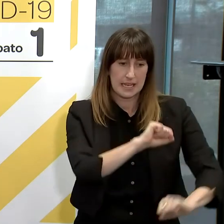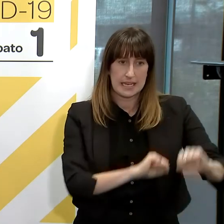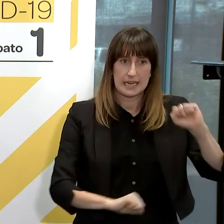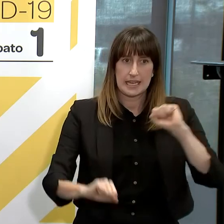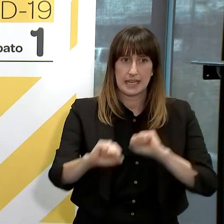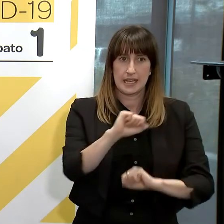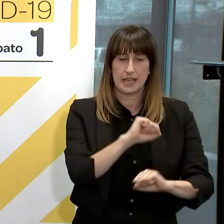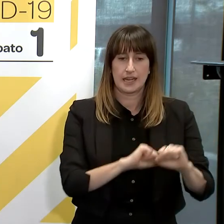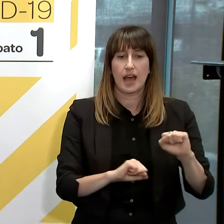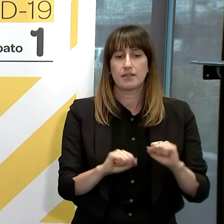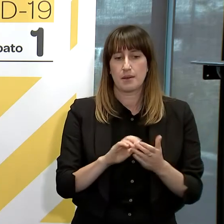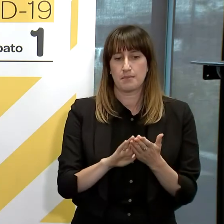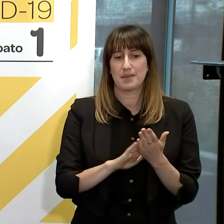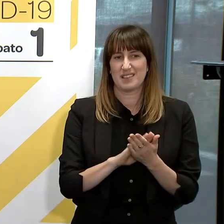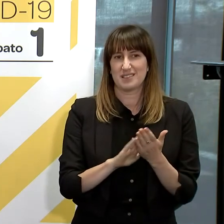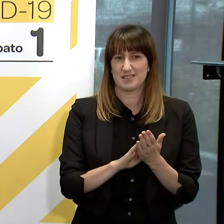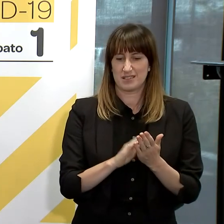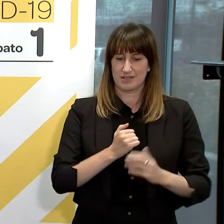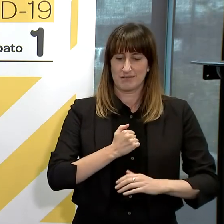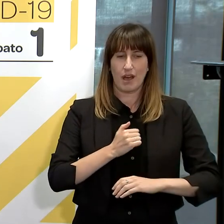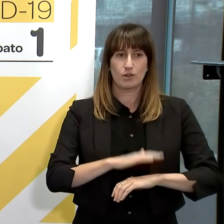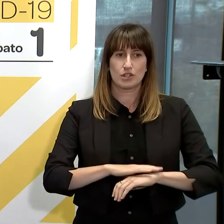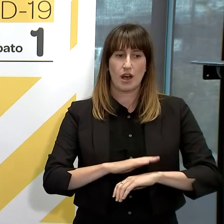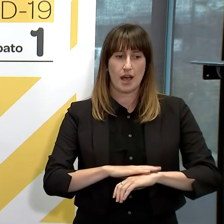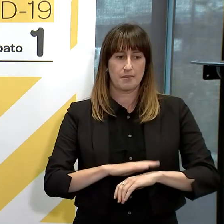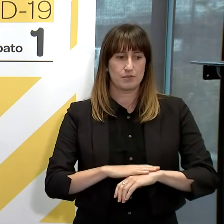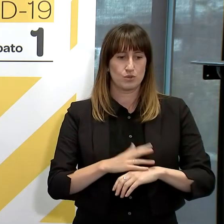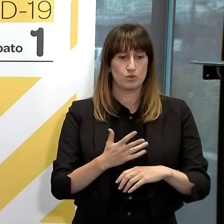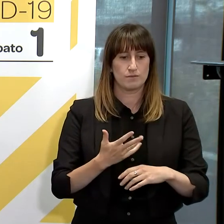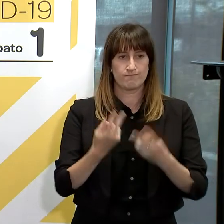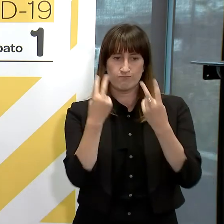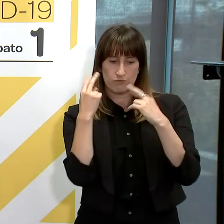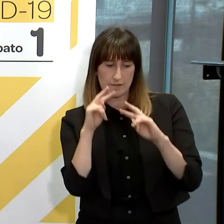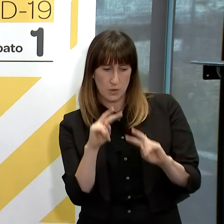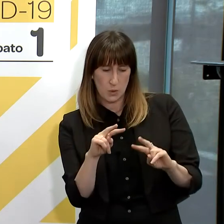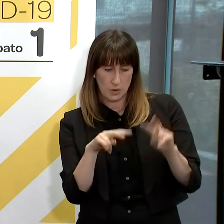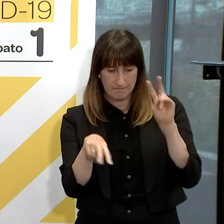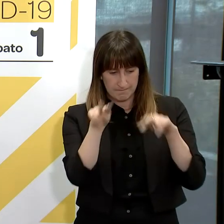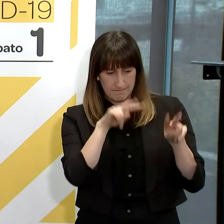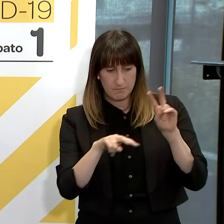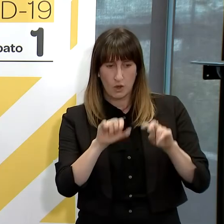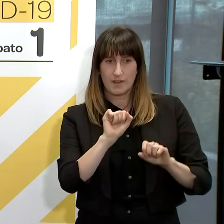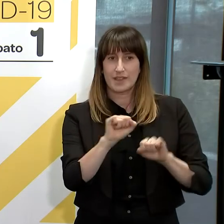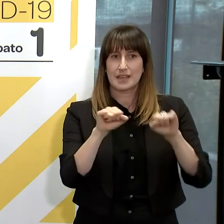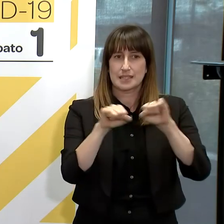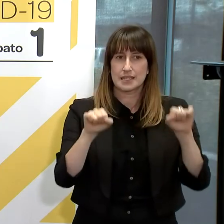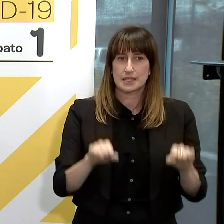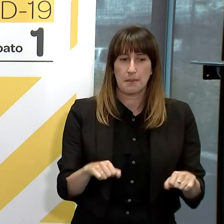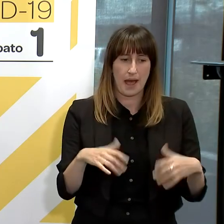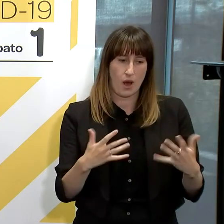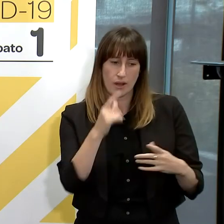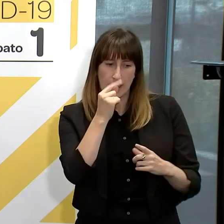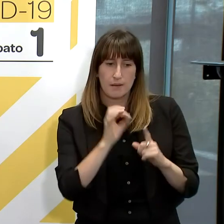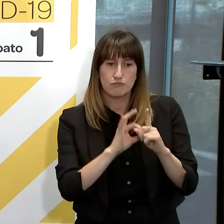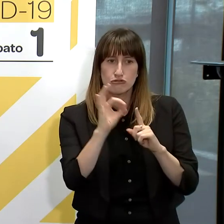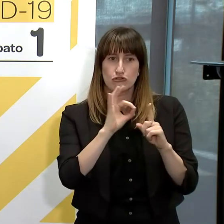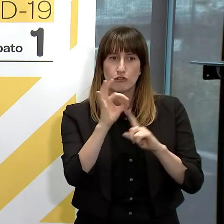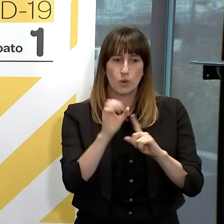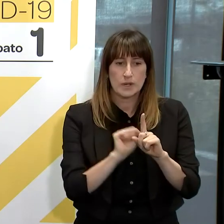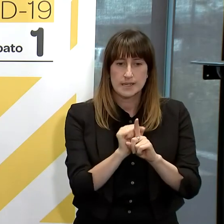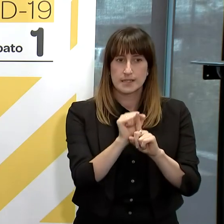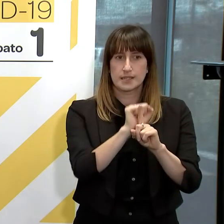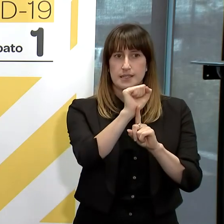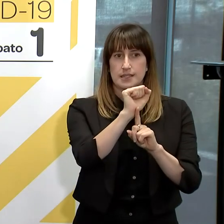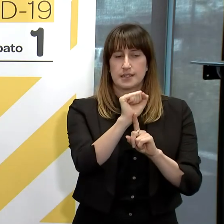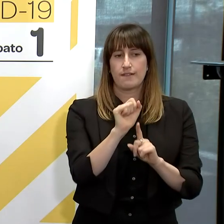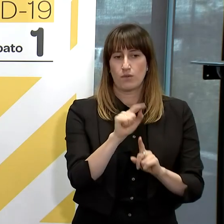be the time for us to review what additional systems or improvements, upgrades need to be made